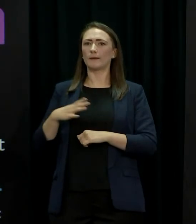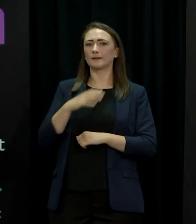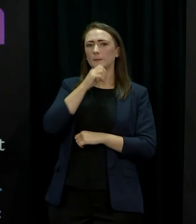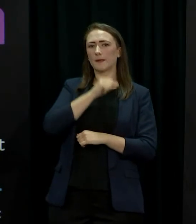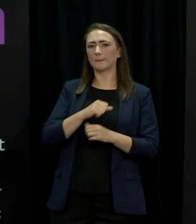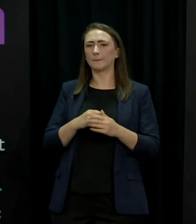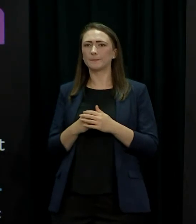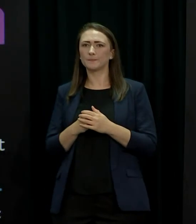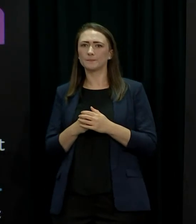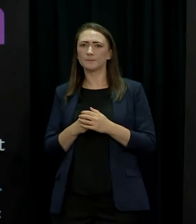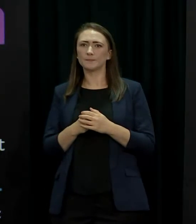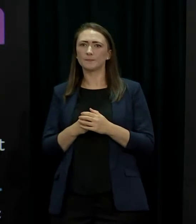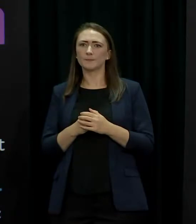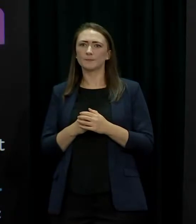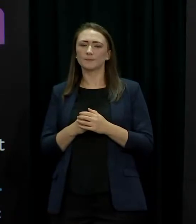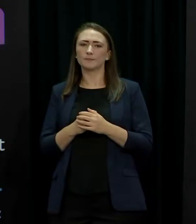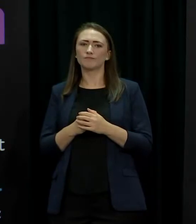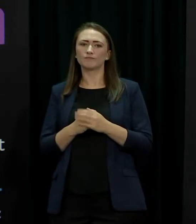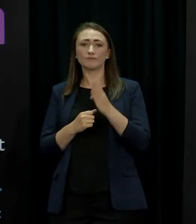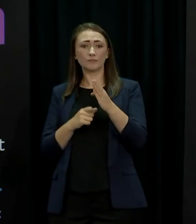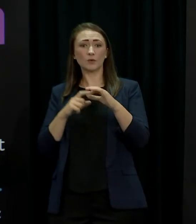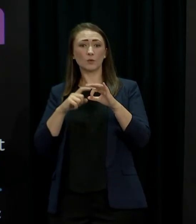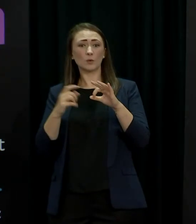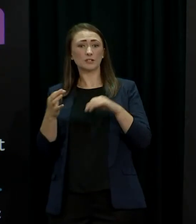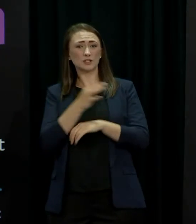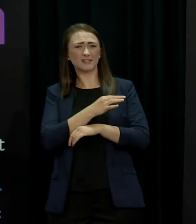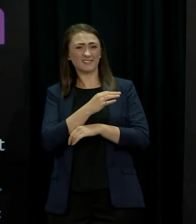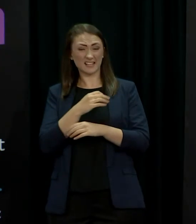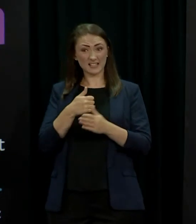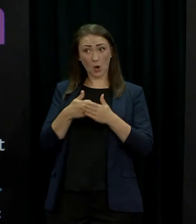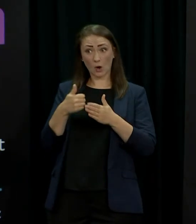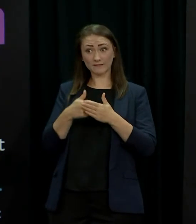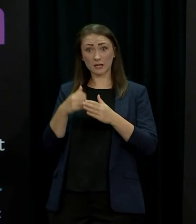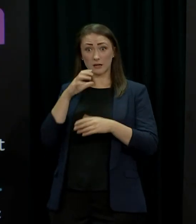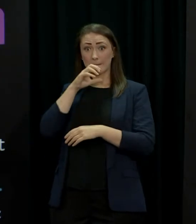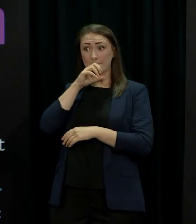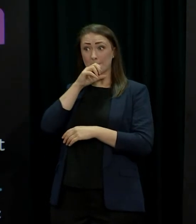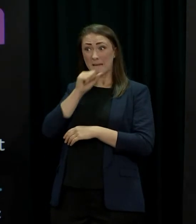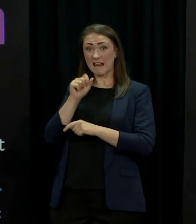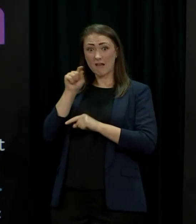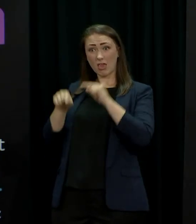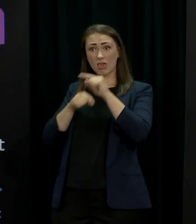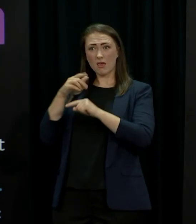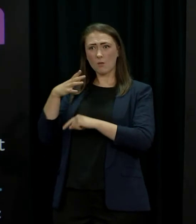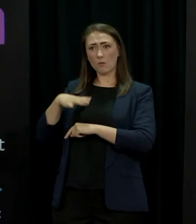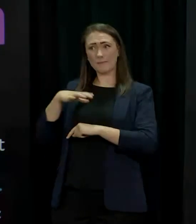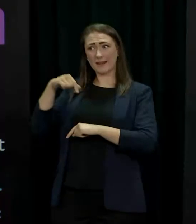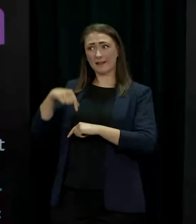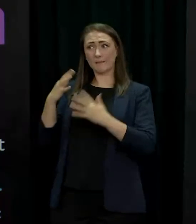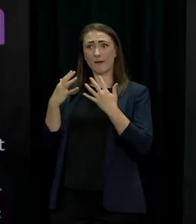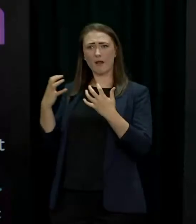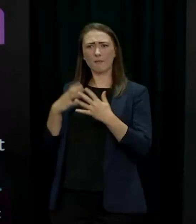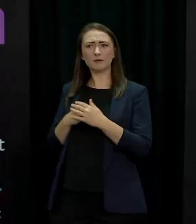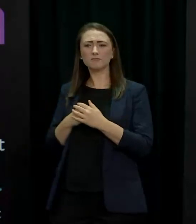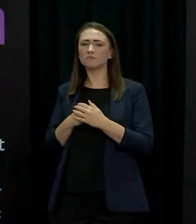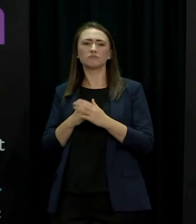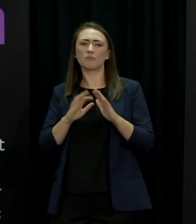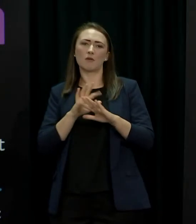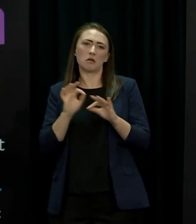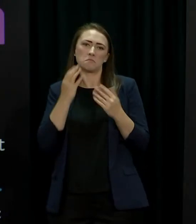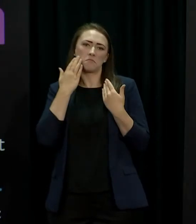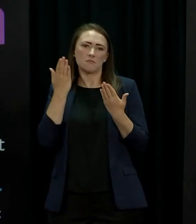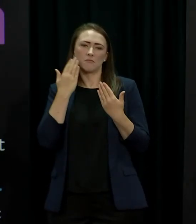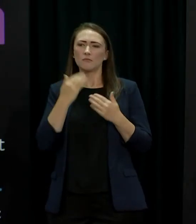often? Well, I don't look at it too hard to really determine that, please. Dr. Bloomfield,